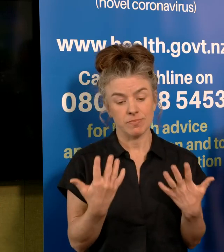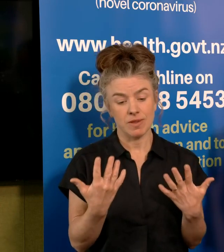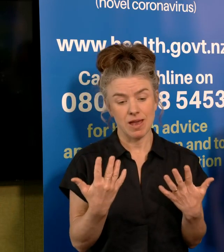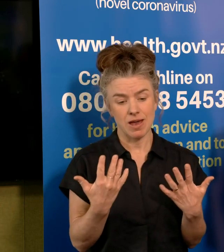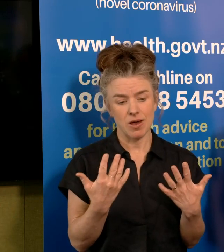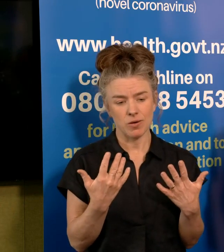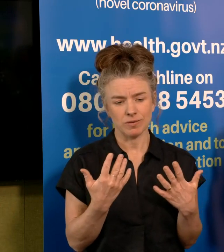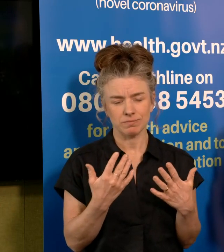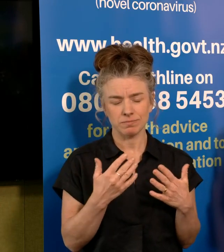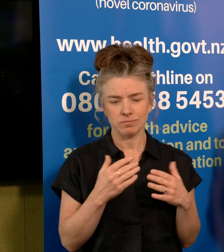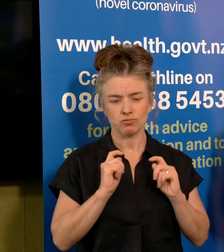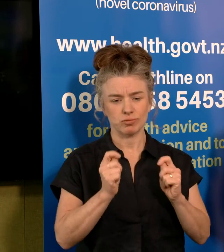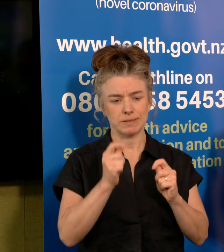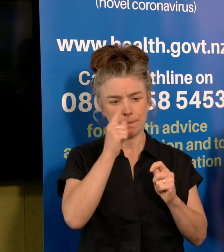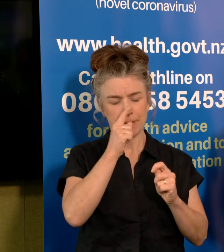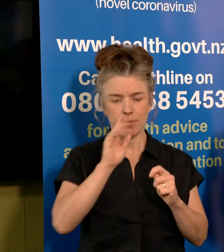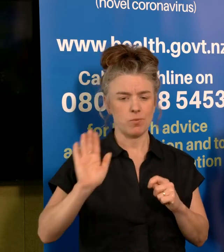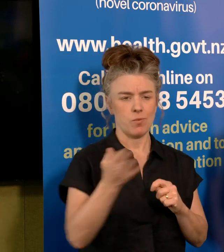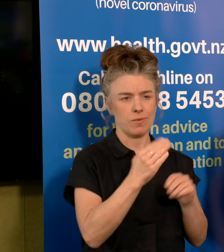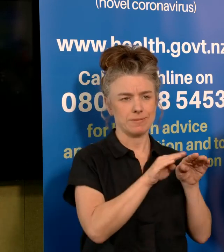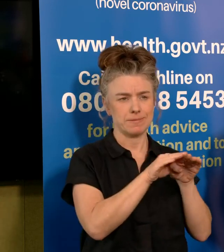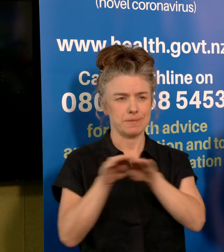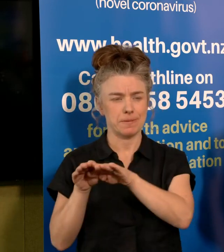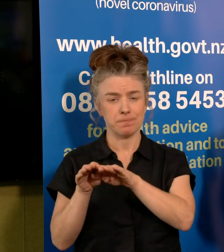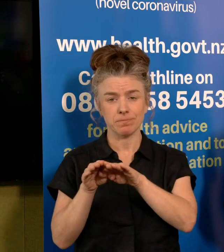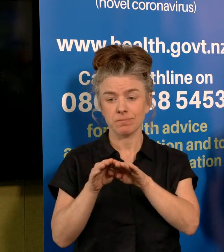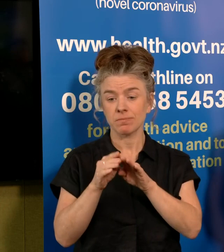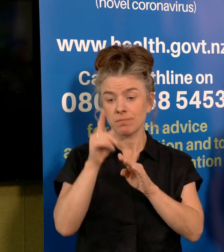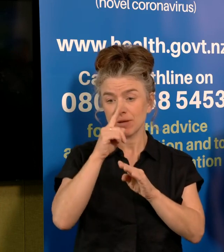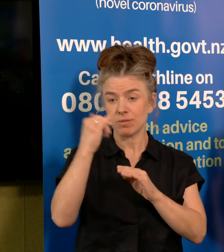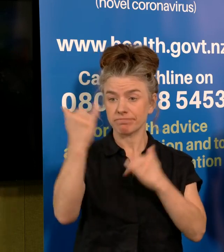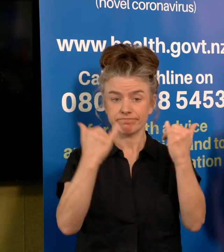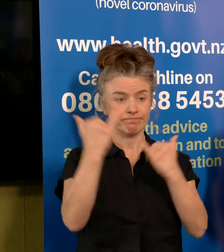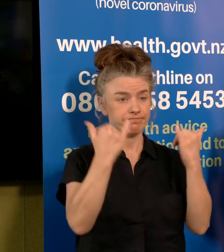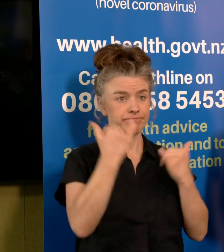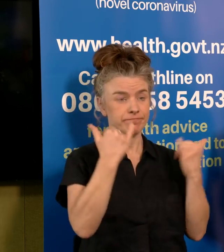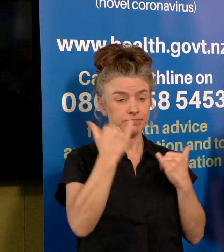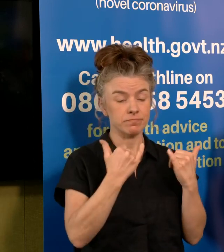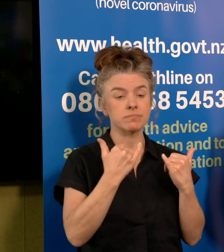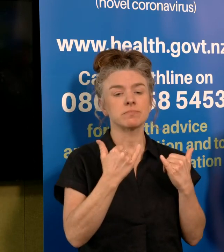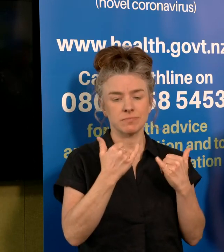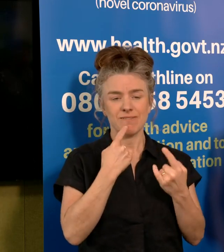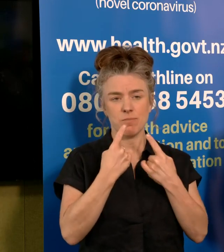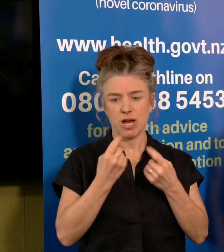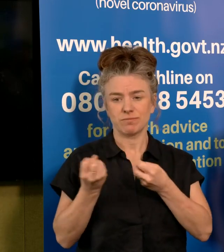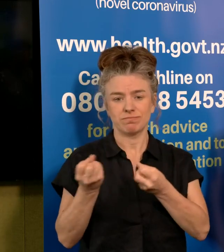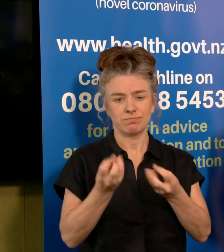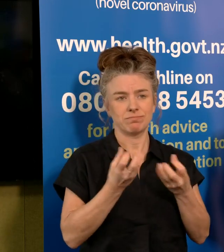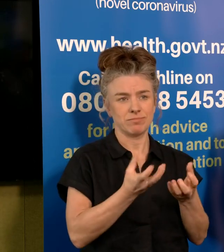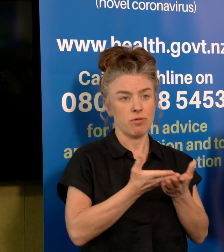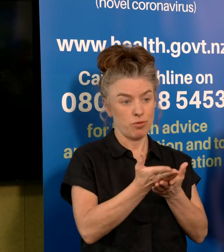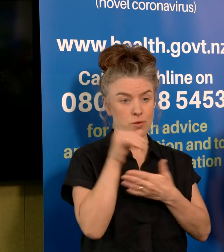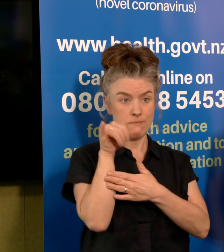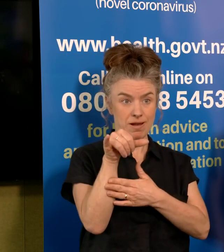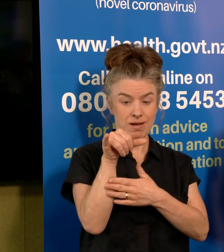to a universal approach to ensuring everyone coming into the country receives information while in flight, both through announcements and a